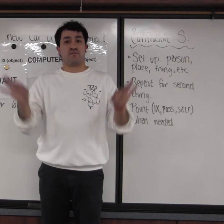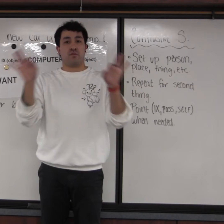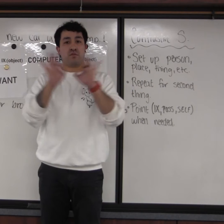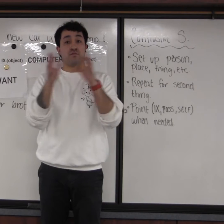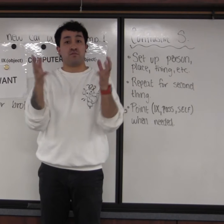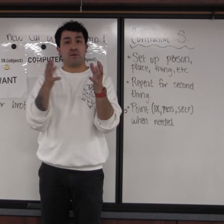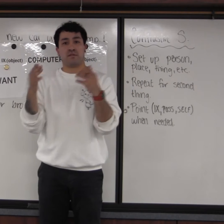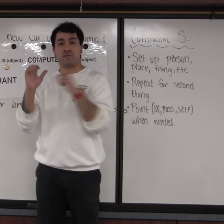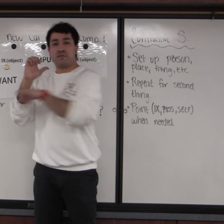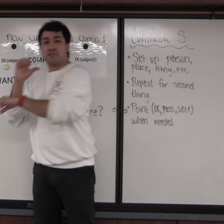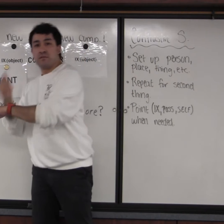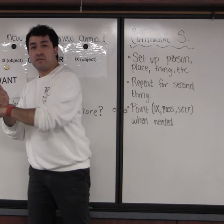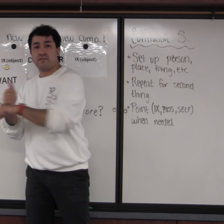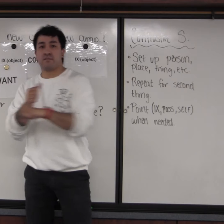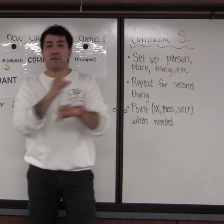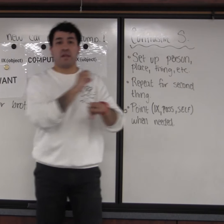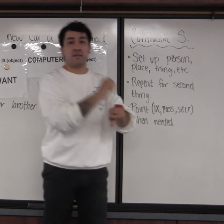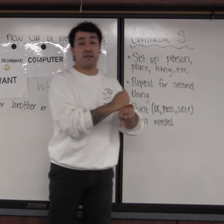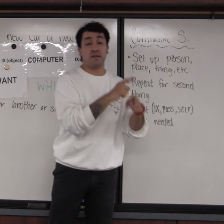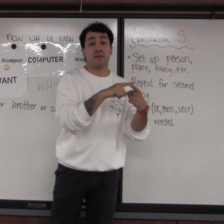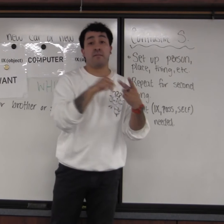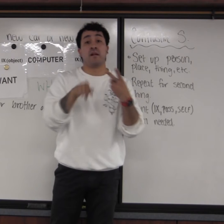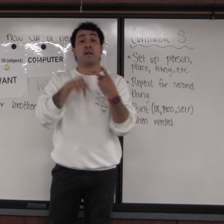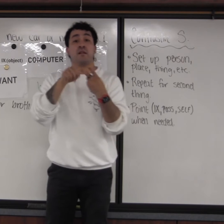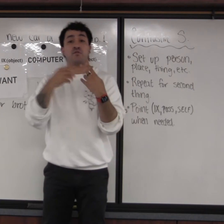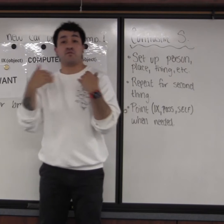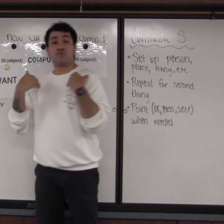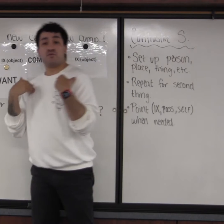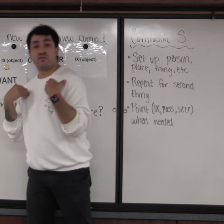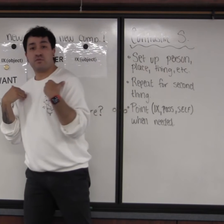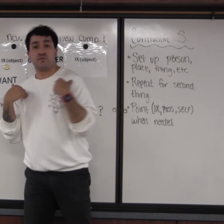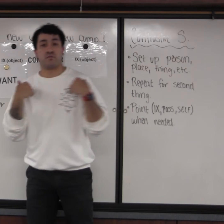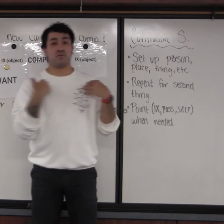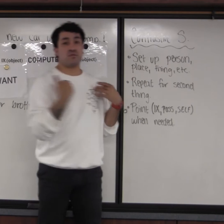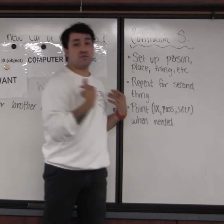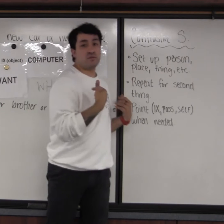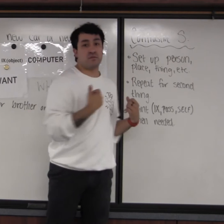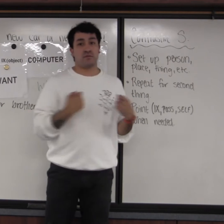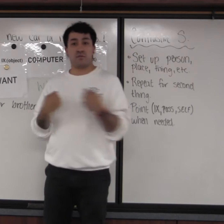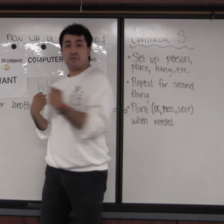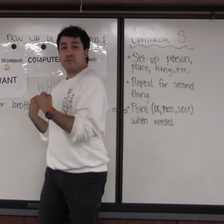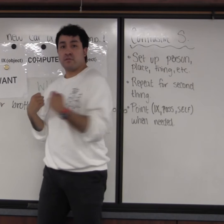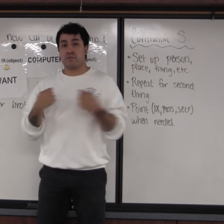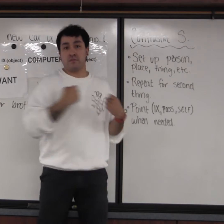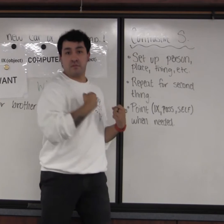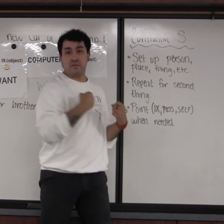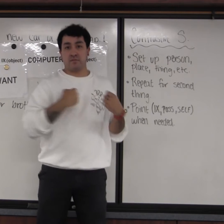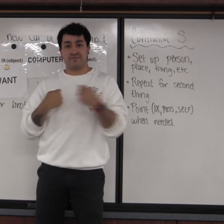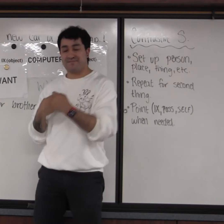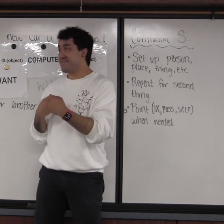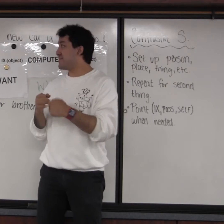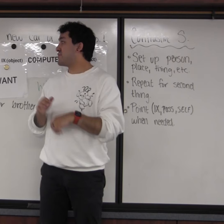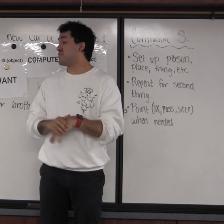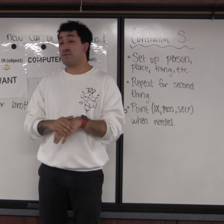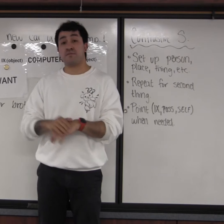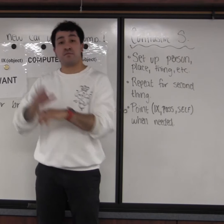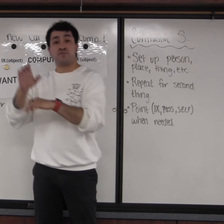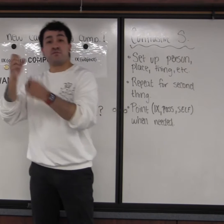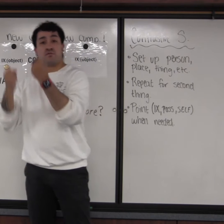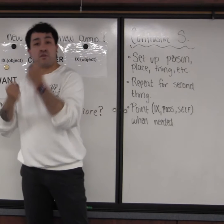Remember, it's really important that you first set up the two things, and then we can go ahead and talk about them. And secondly, it's also important to remember to